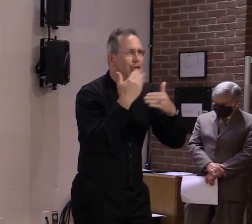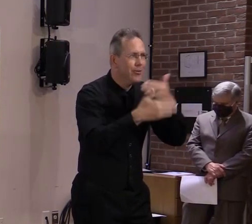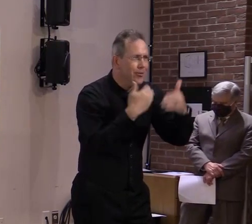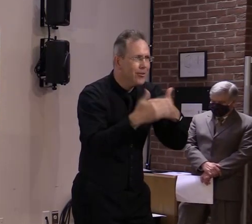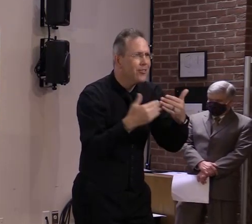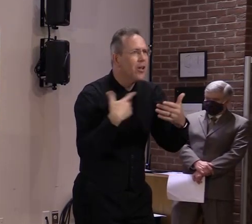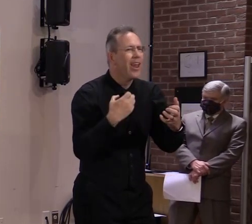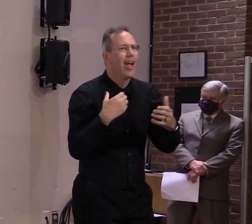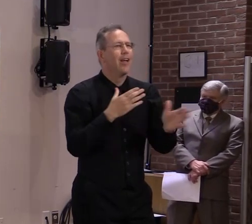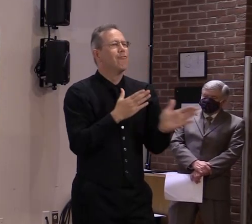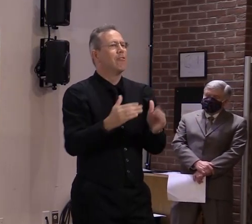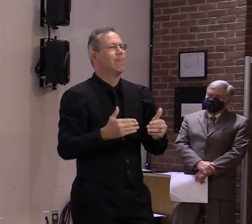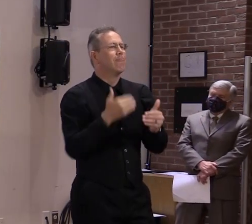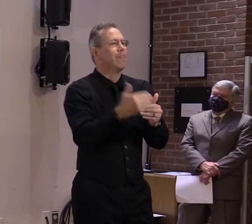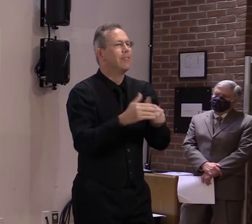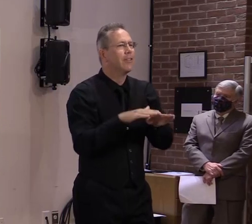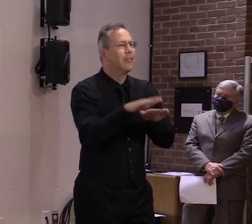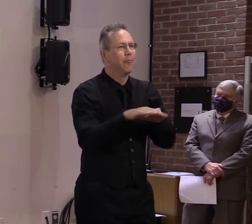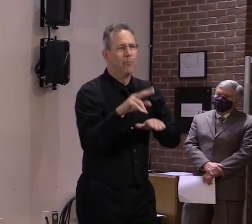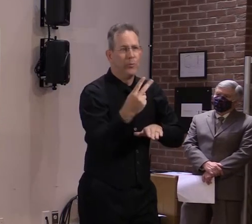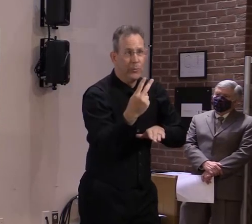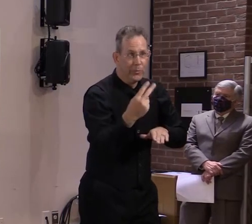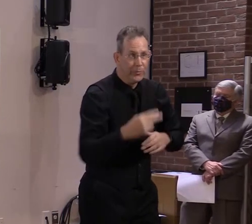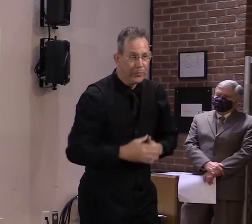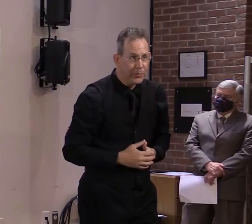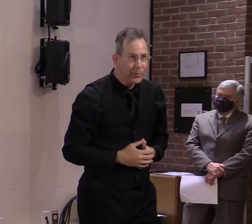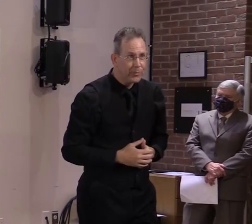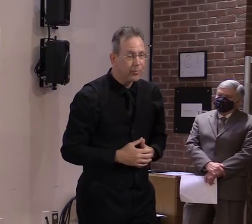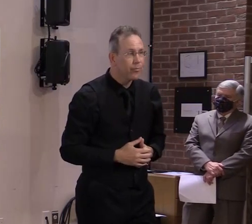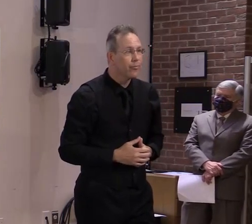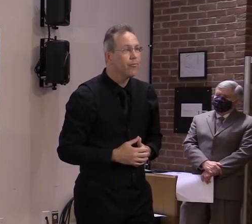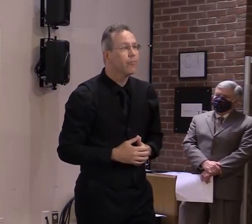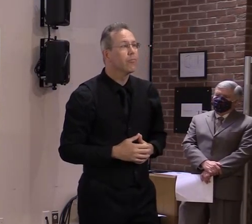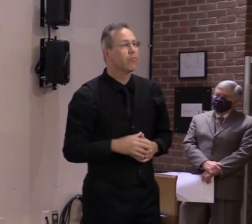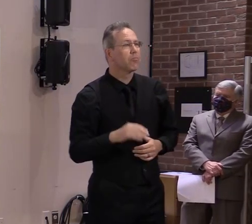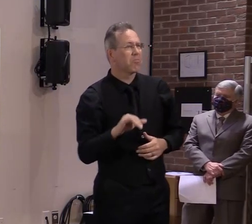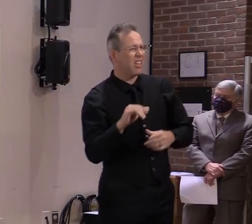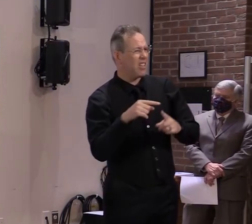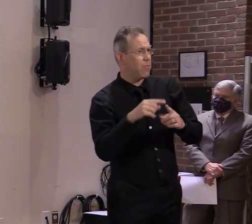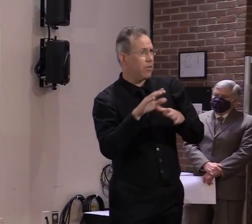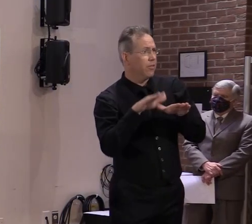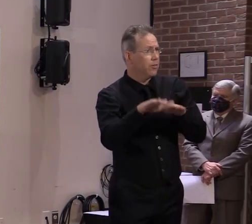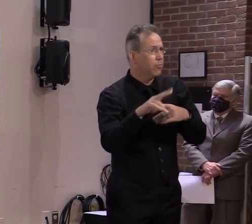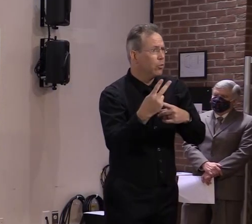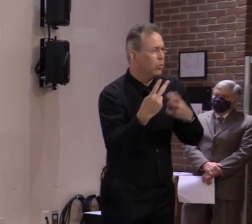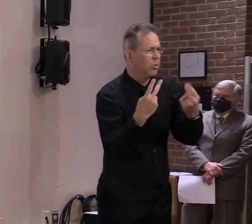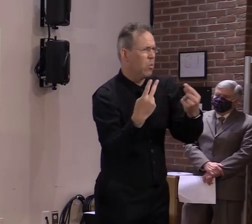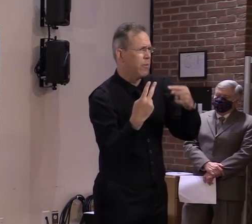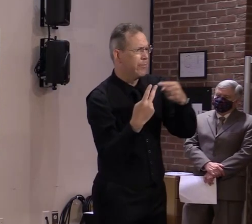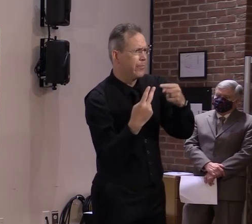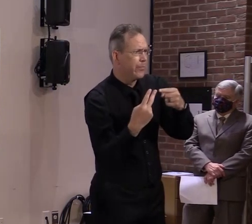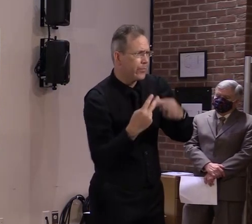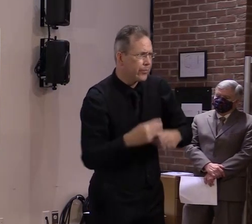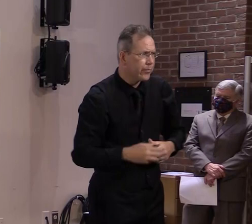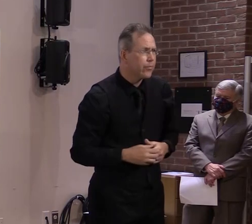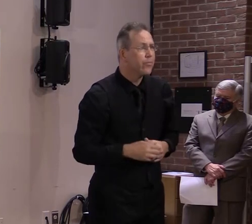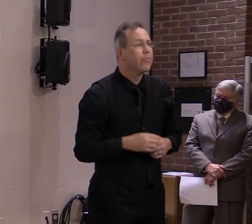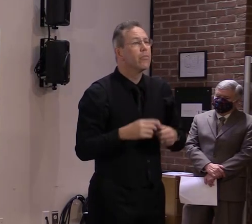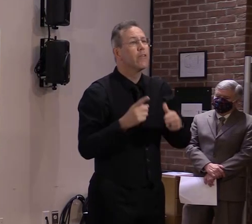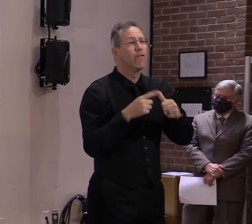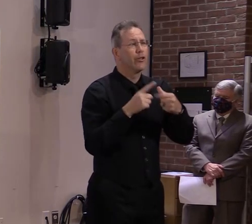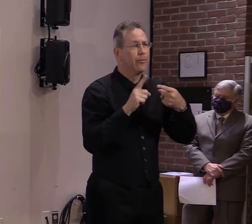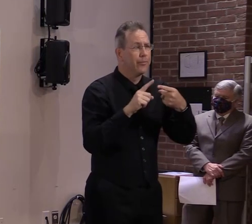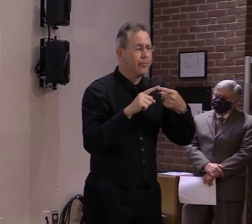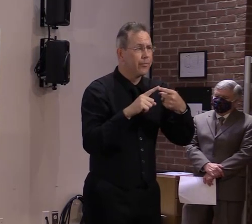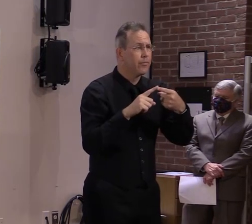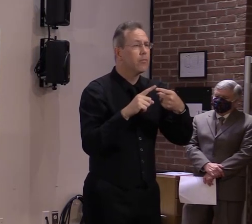Plan, which includes two significant components. First, the second and final group of business sectors moves